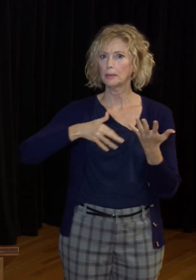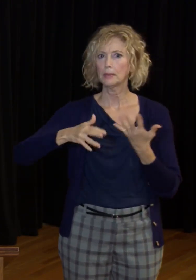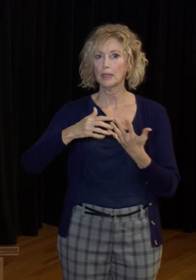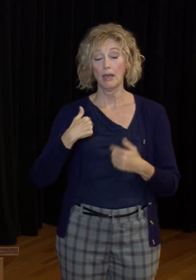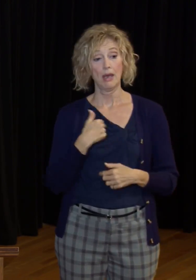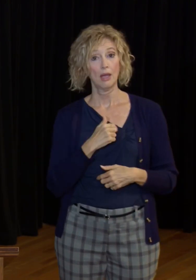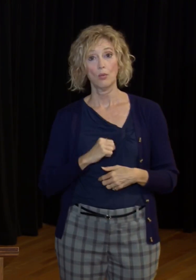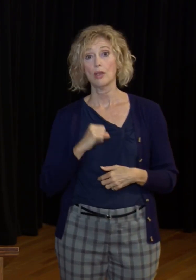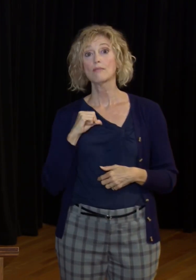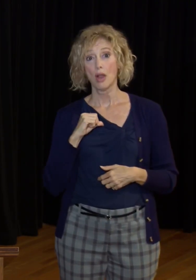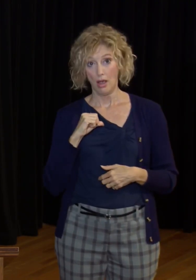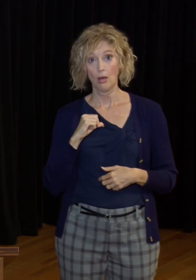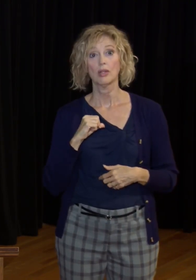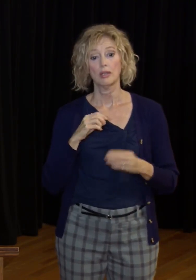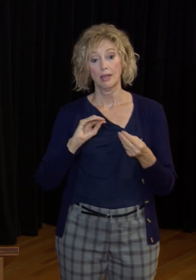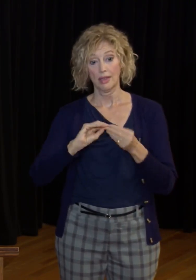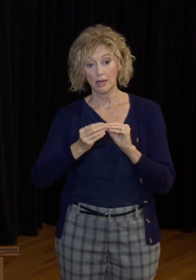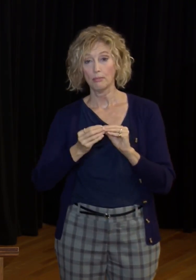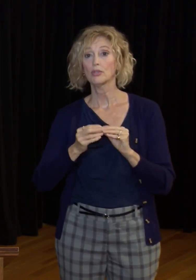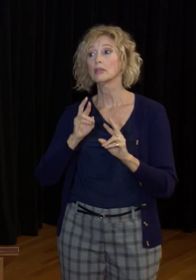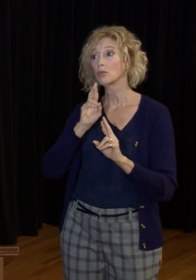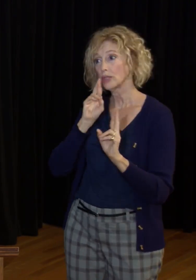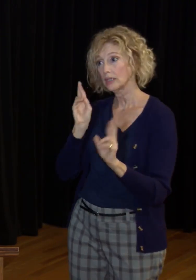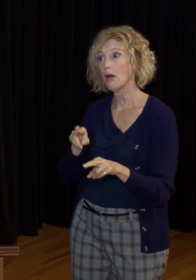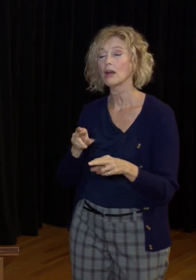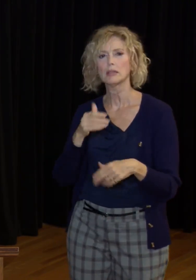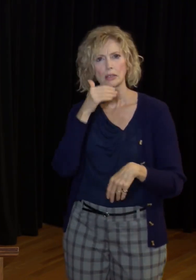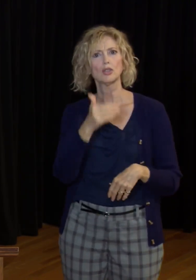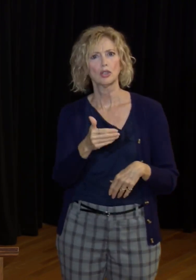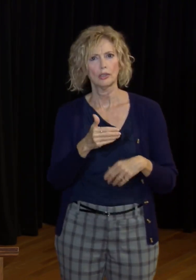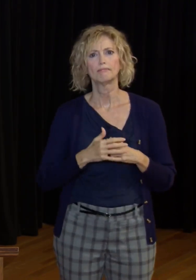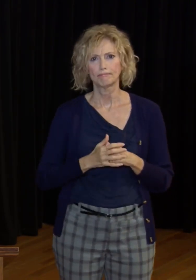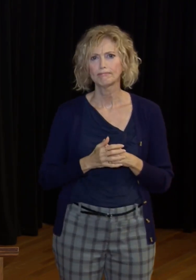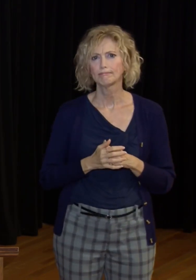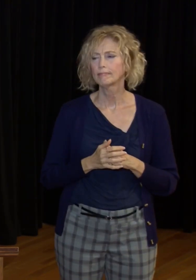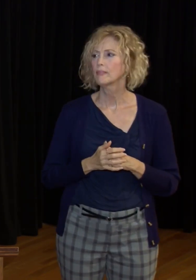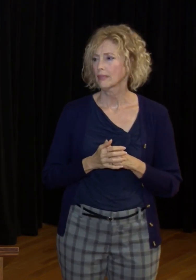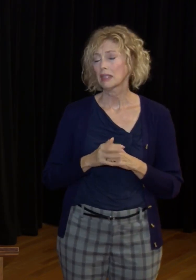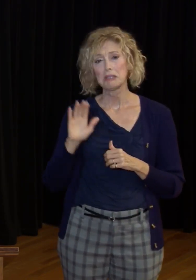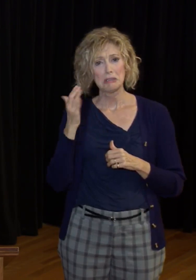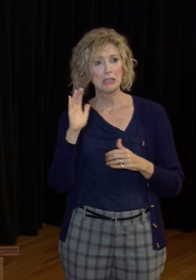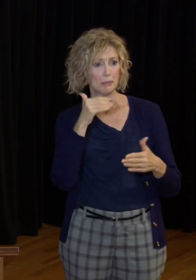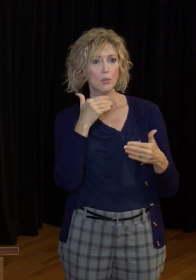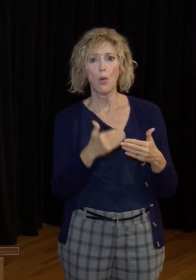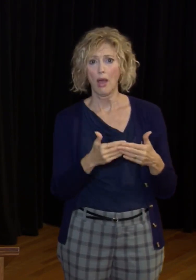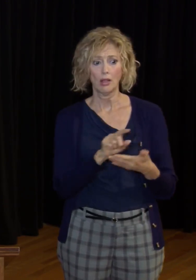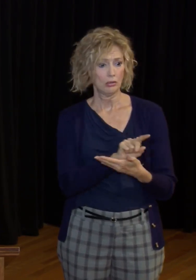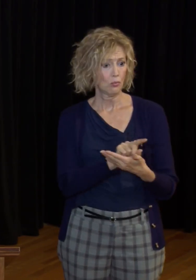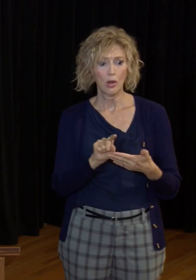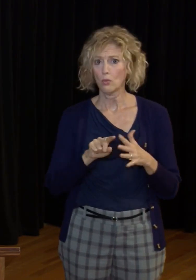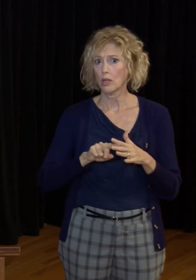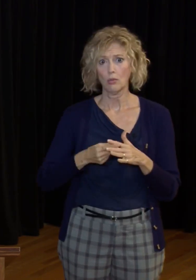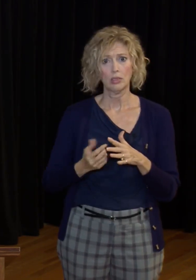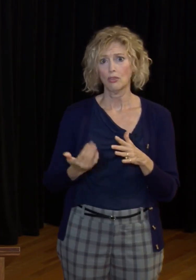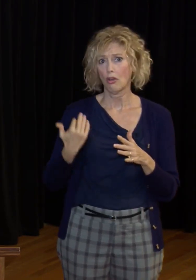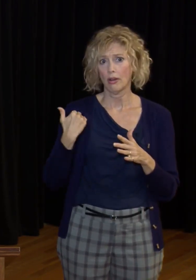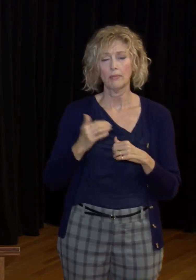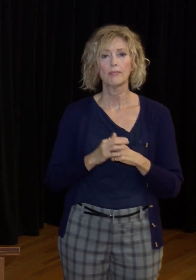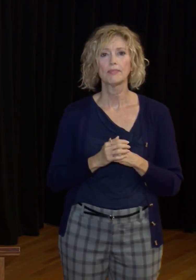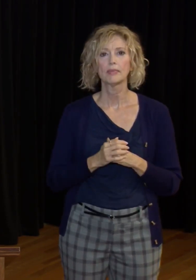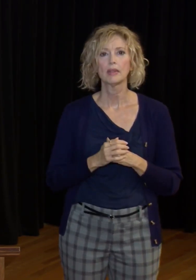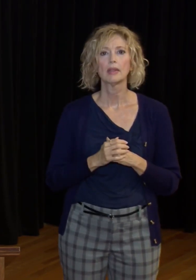proud early on at the results and response we're getting on Safe Access Oahu. It seems to be going very well, just 1 week into it. But we know that